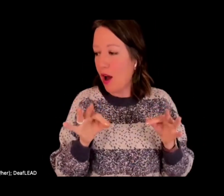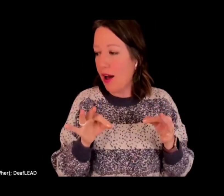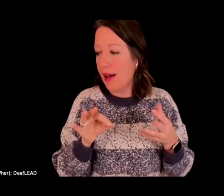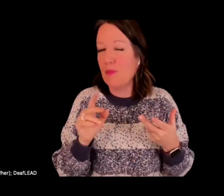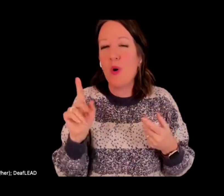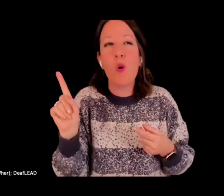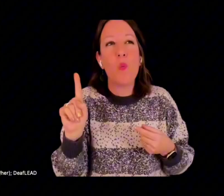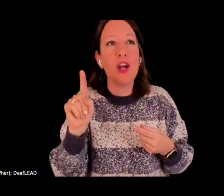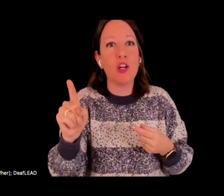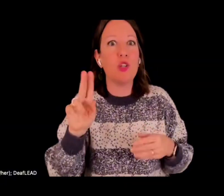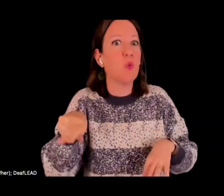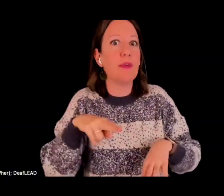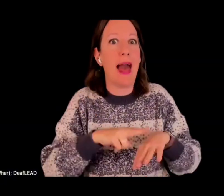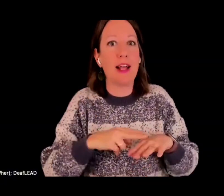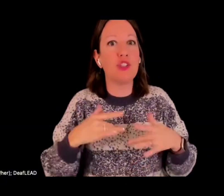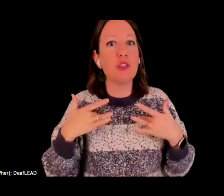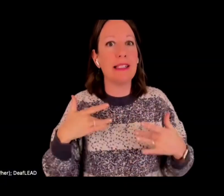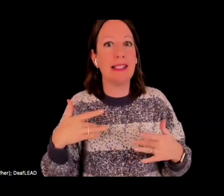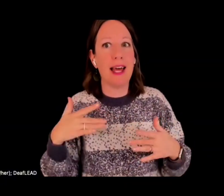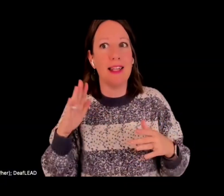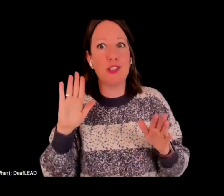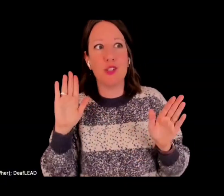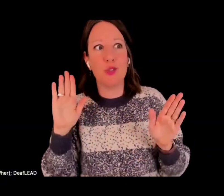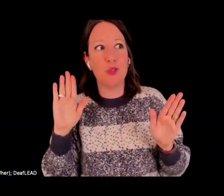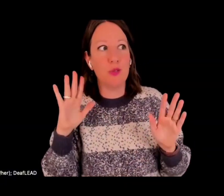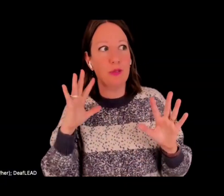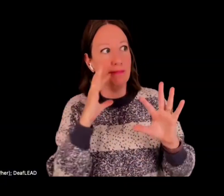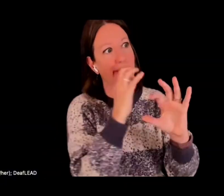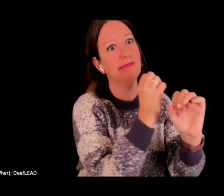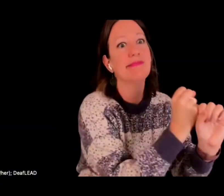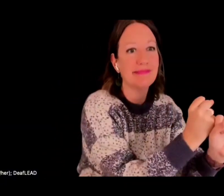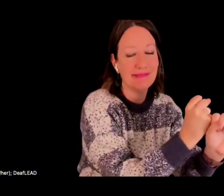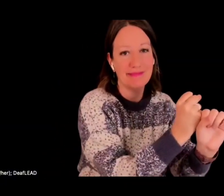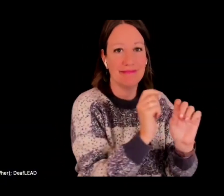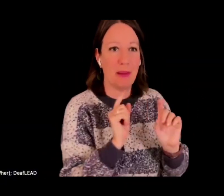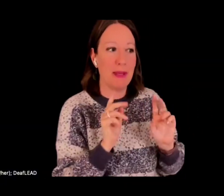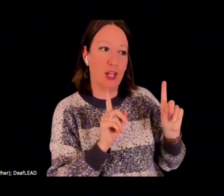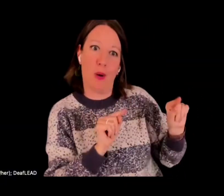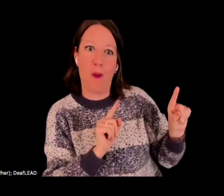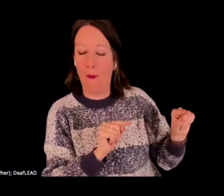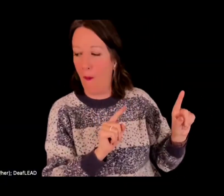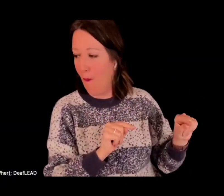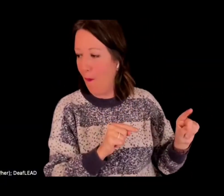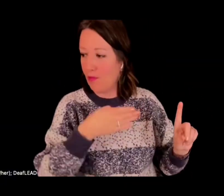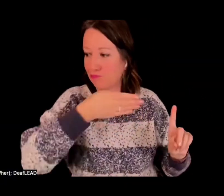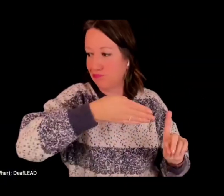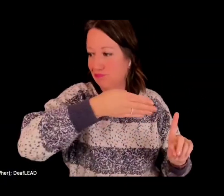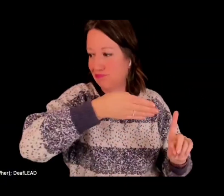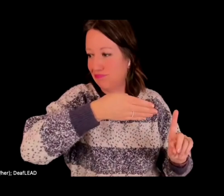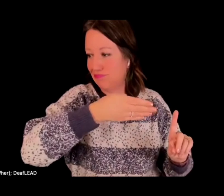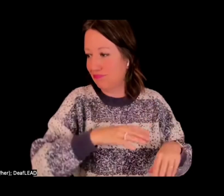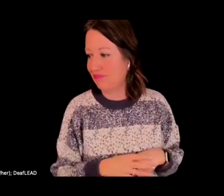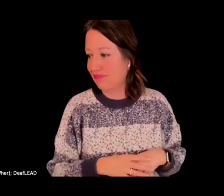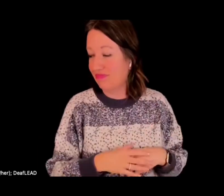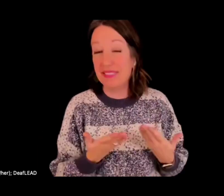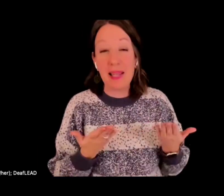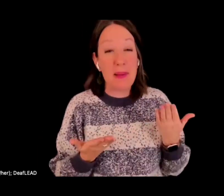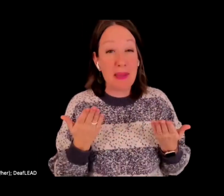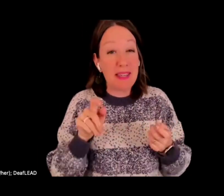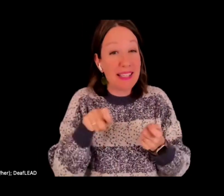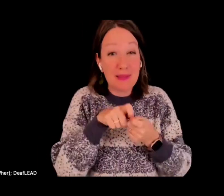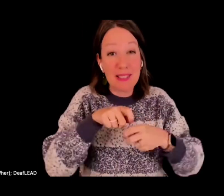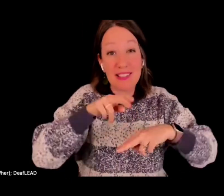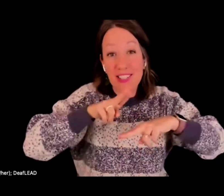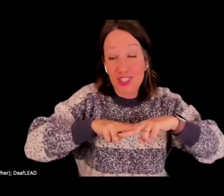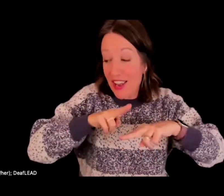you draw or something you write to describe where you naturally tend to gravitate towards, a place you often go